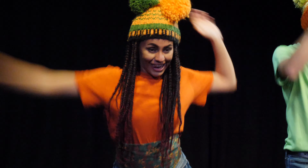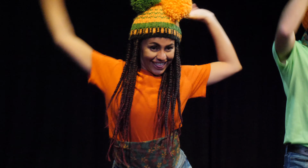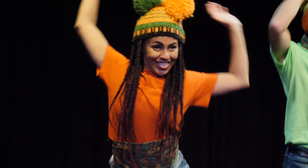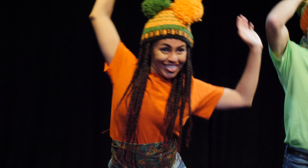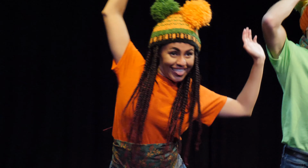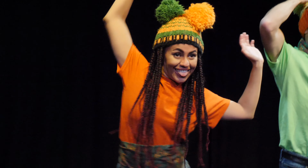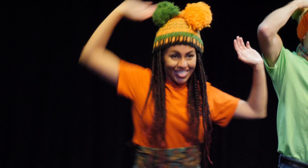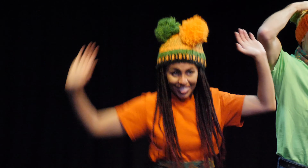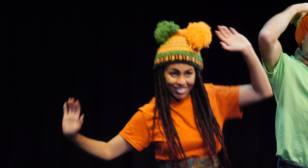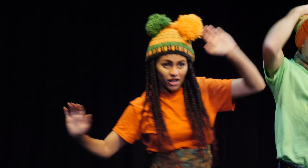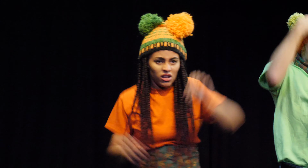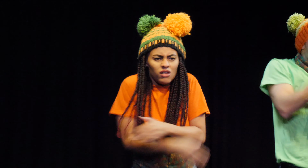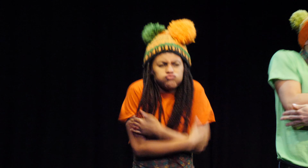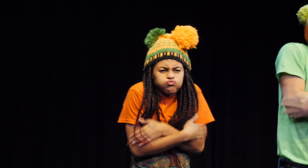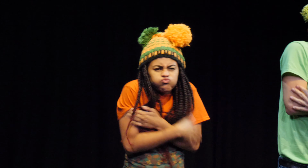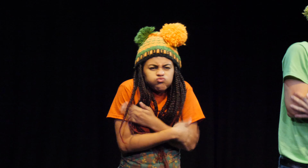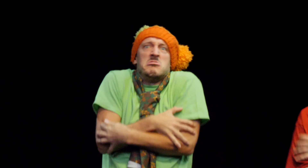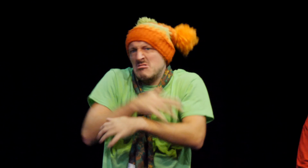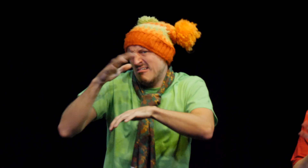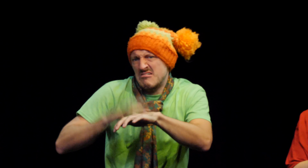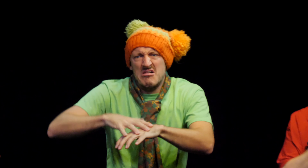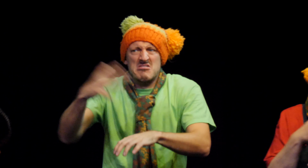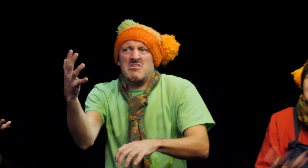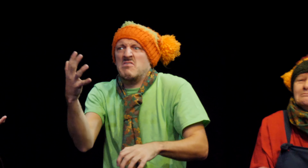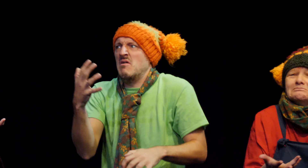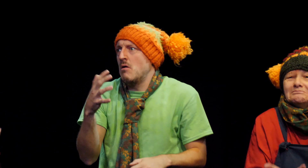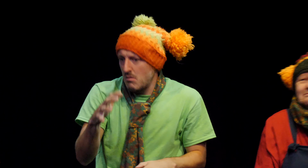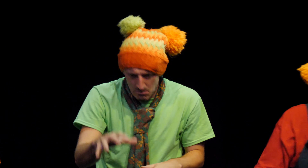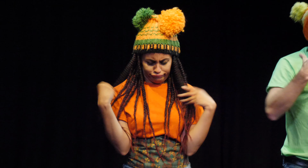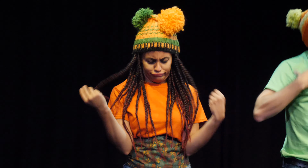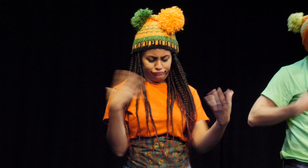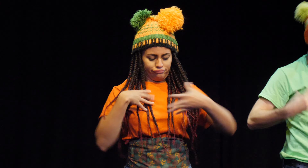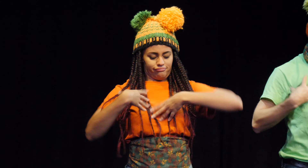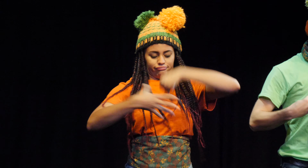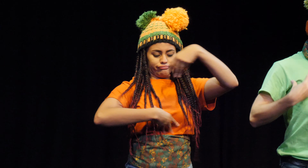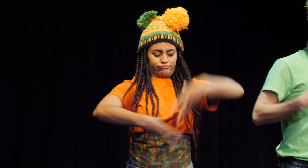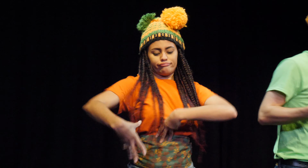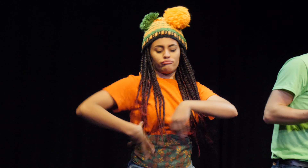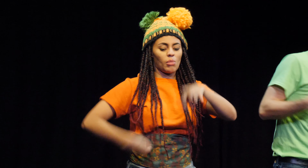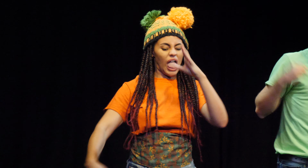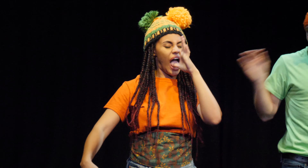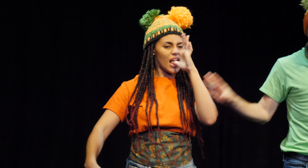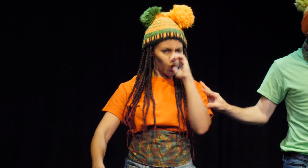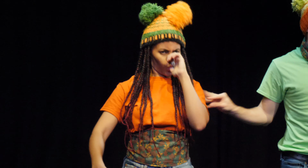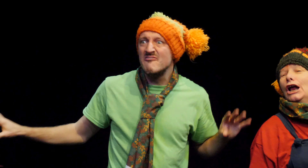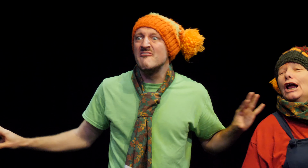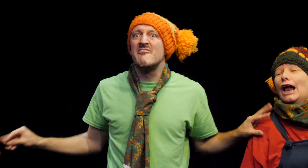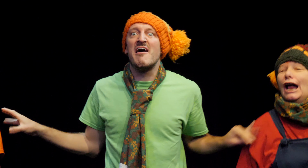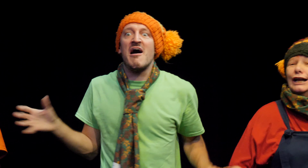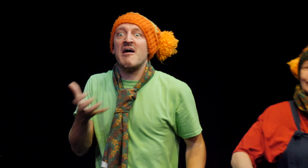We don't care if it's cold, we'll just rub a furry cunt and wear it, we'll have to grin and bear it.